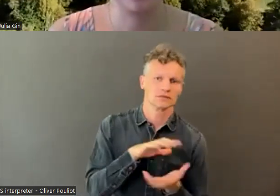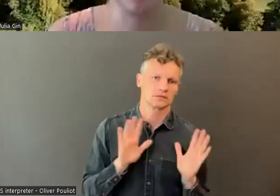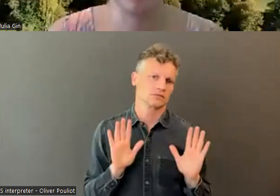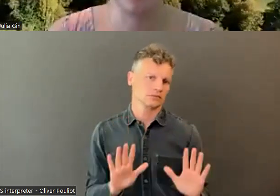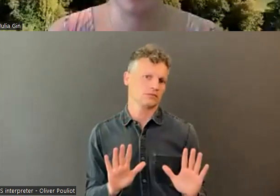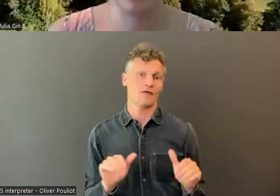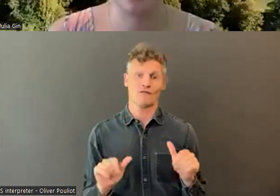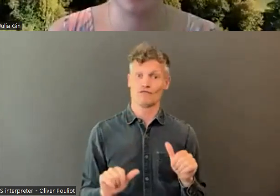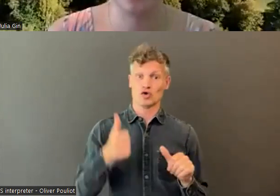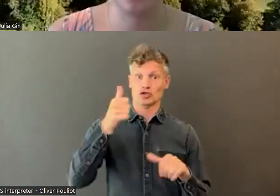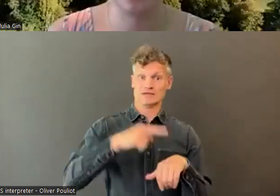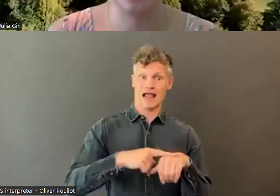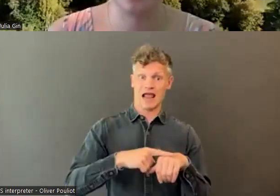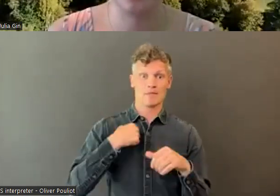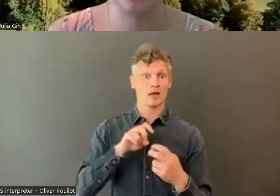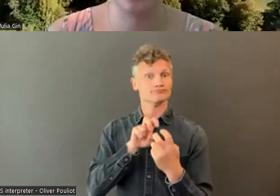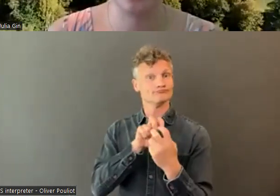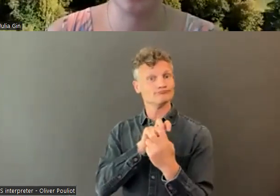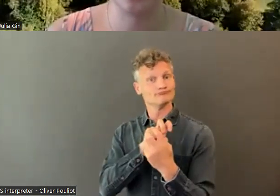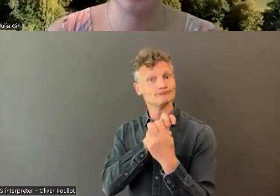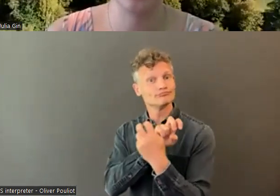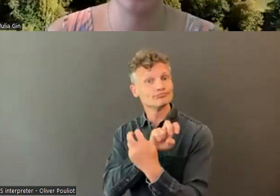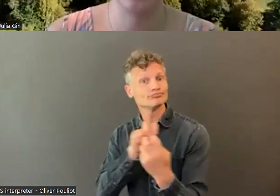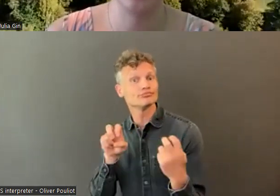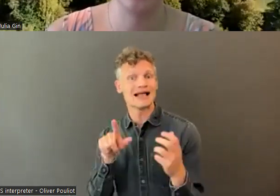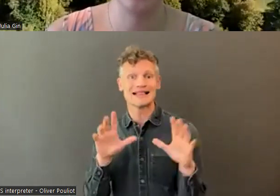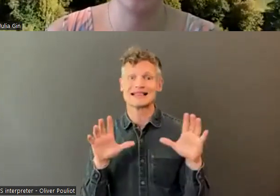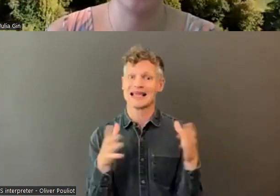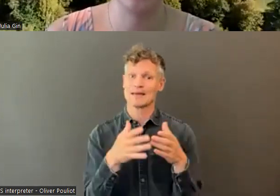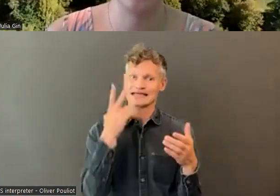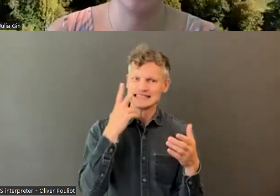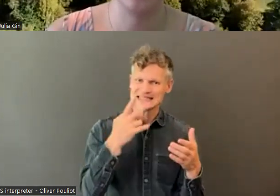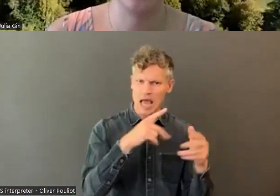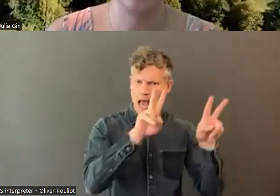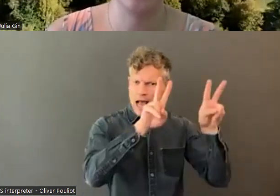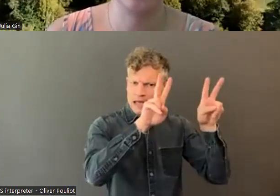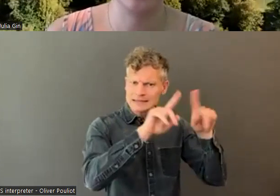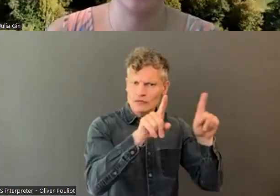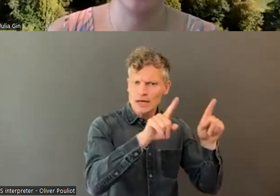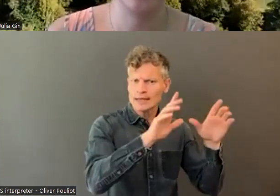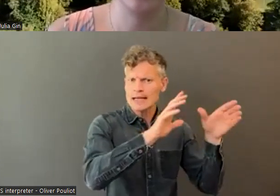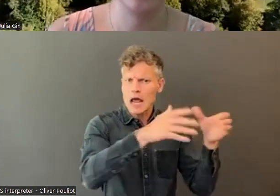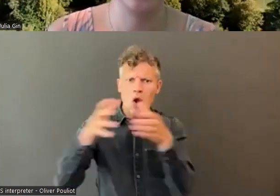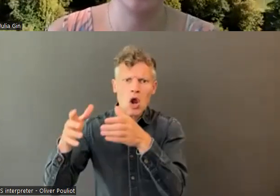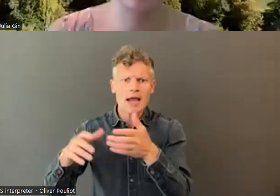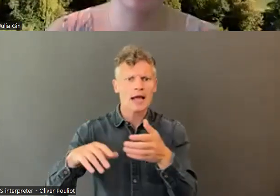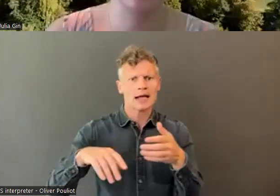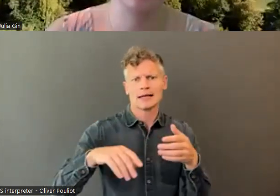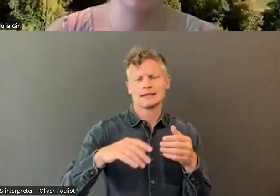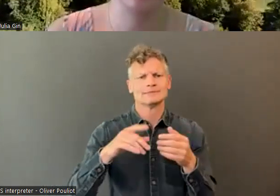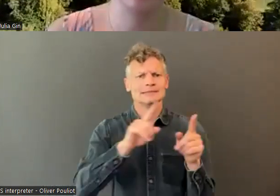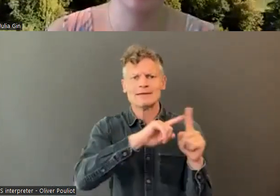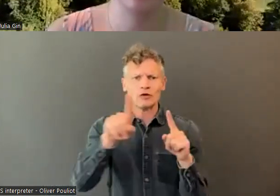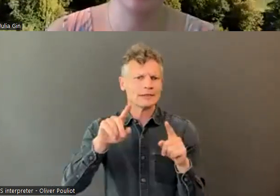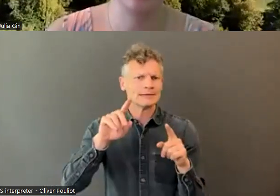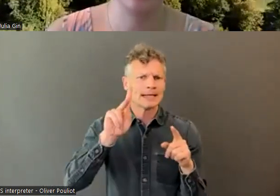the first thing they tell you is we need to look at the categories, we need to have the KYC documentation done in place, and it becomes more